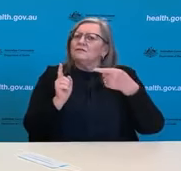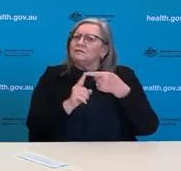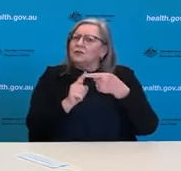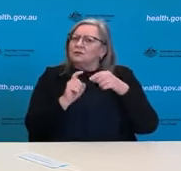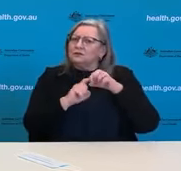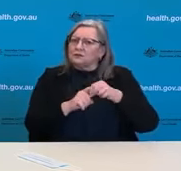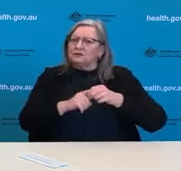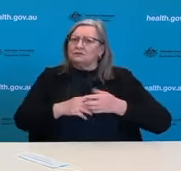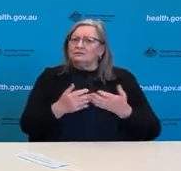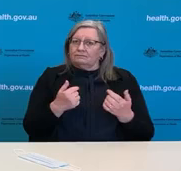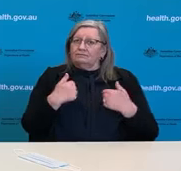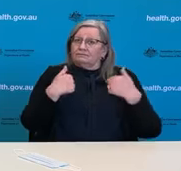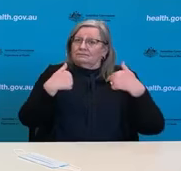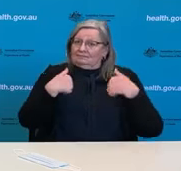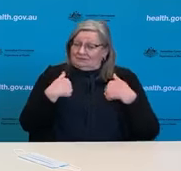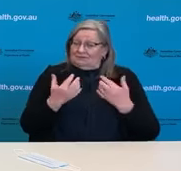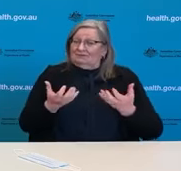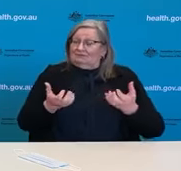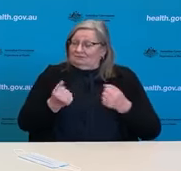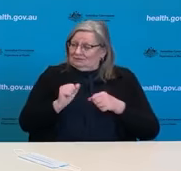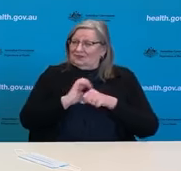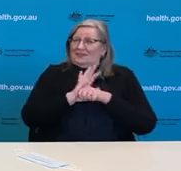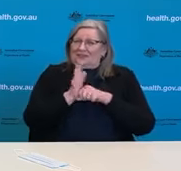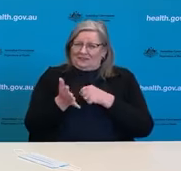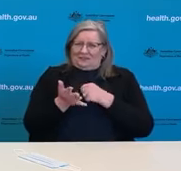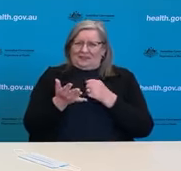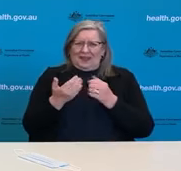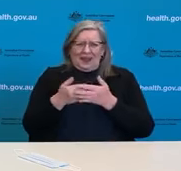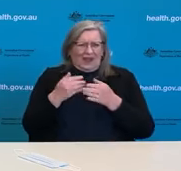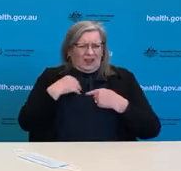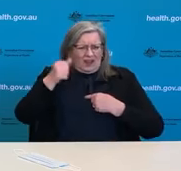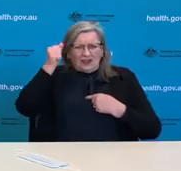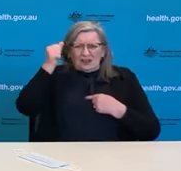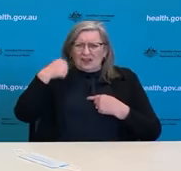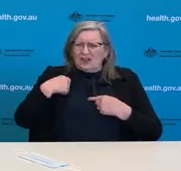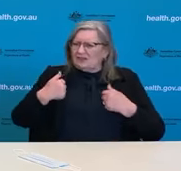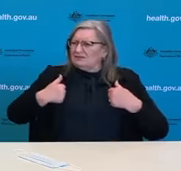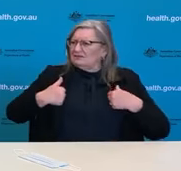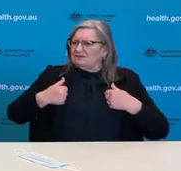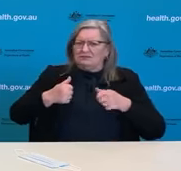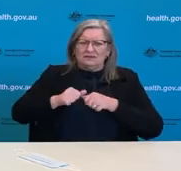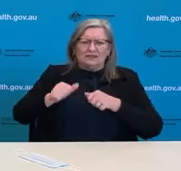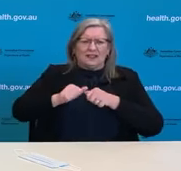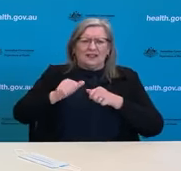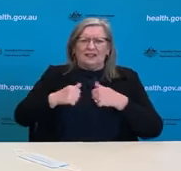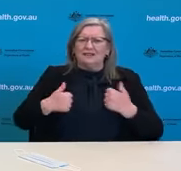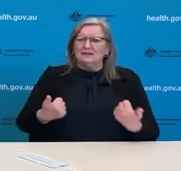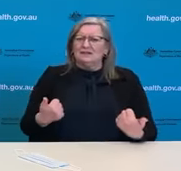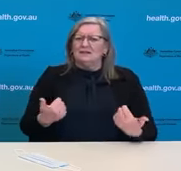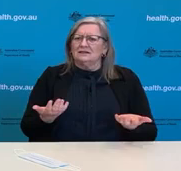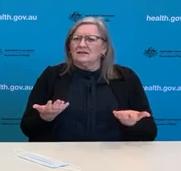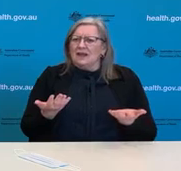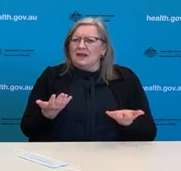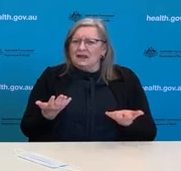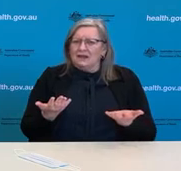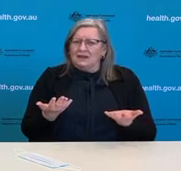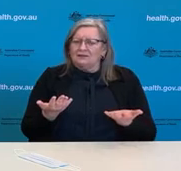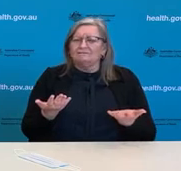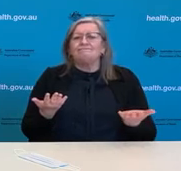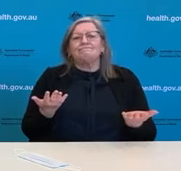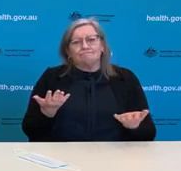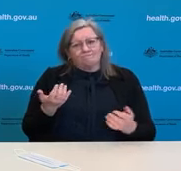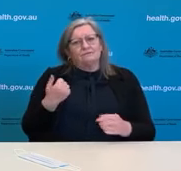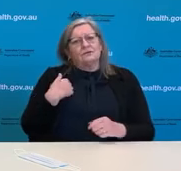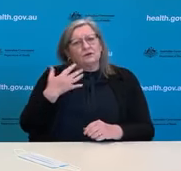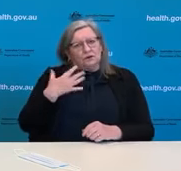I have recovered from COVID-19? Now, obviously, we want to prevent you from coming in contact